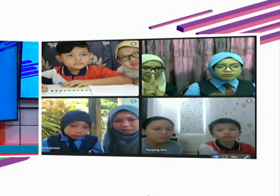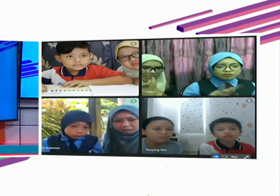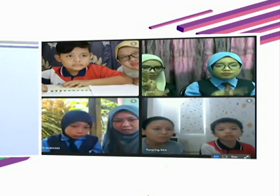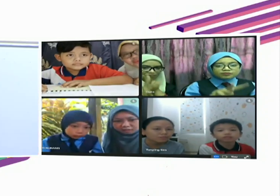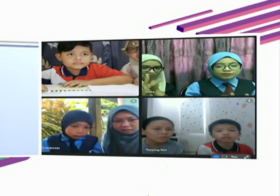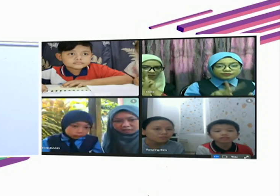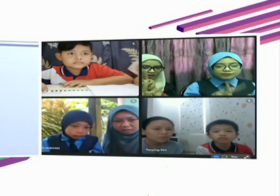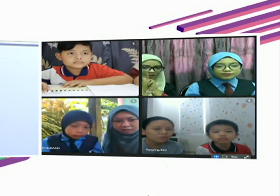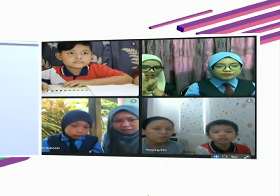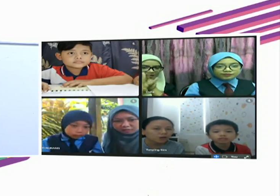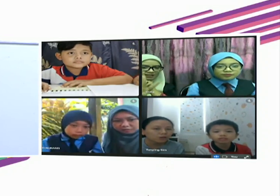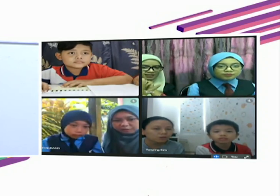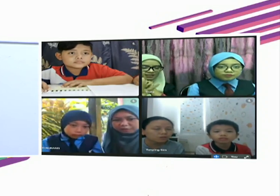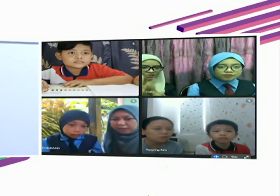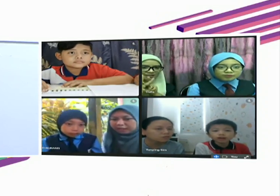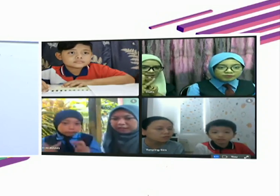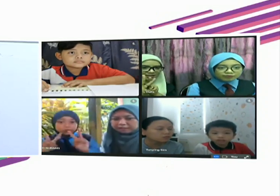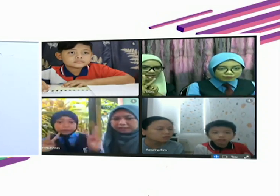Van. Van,